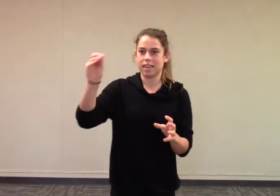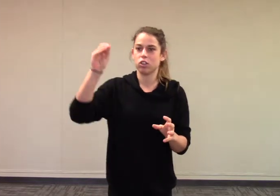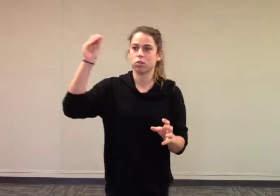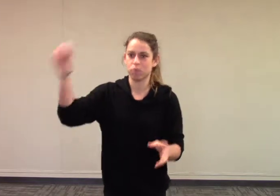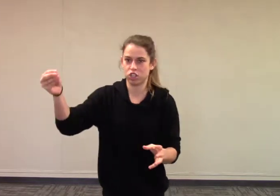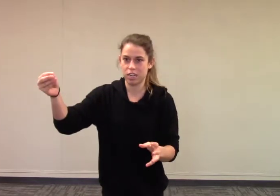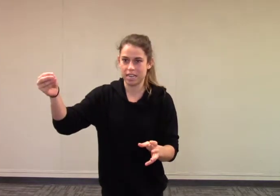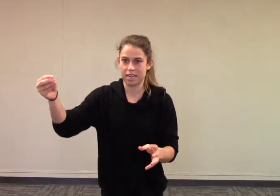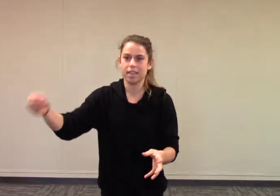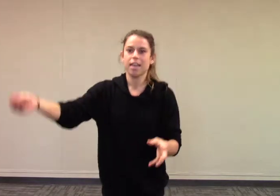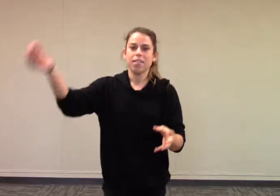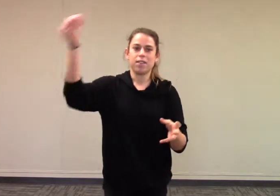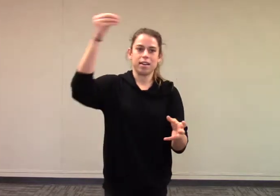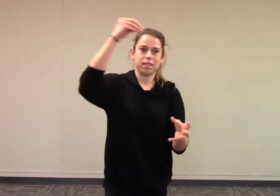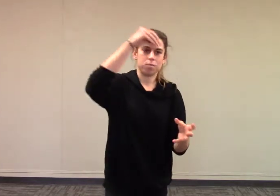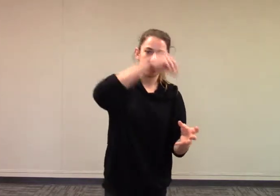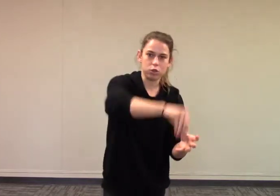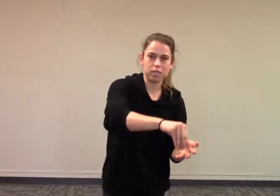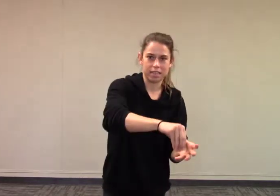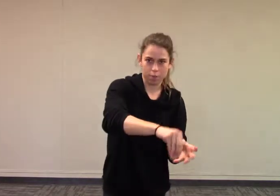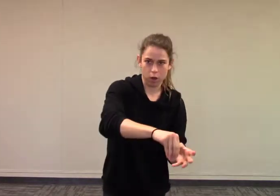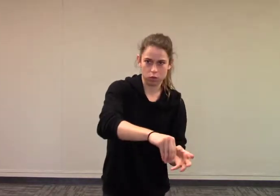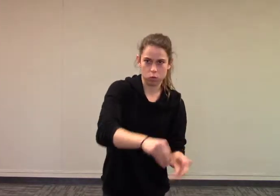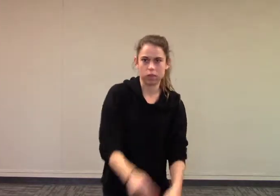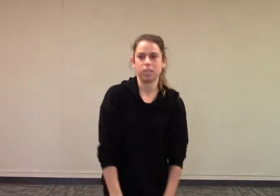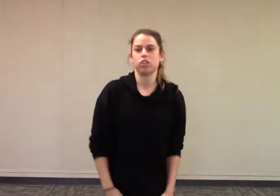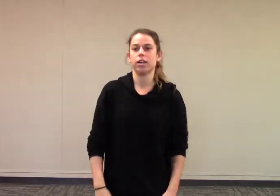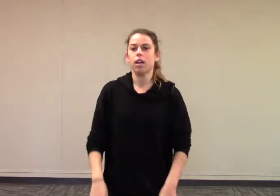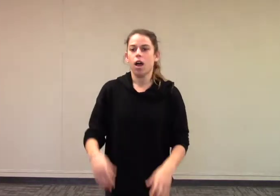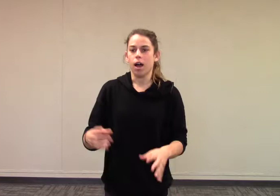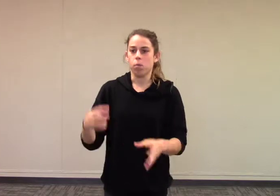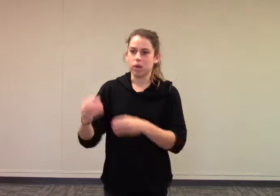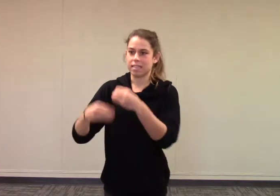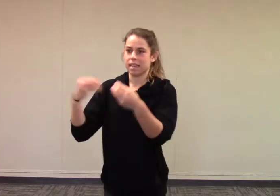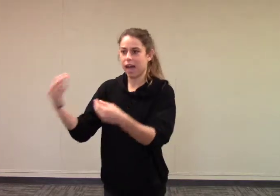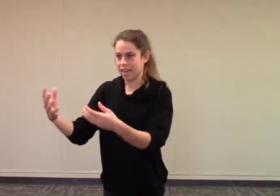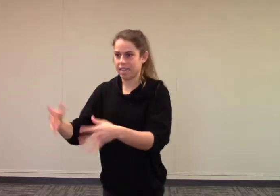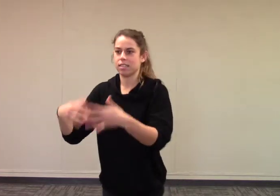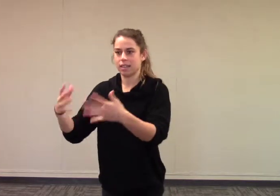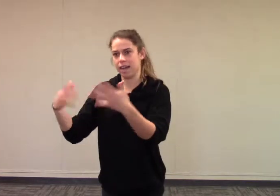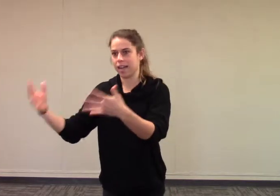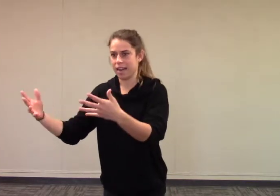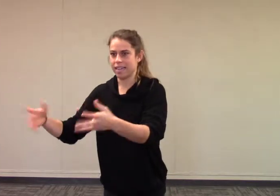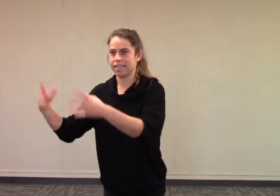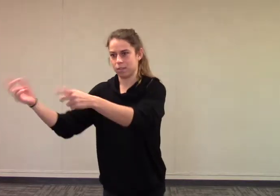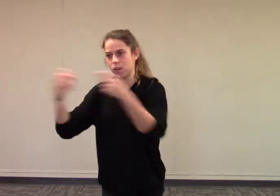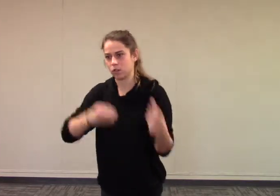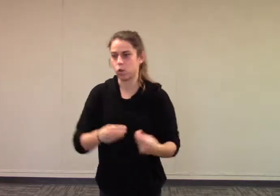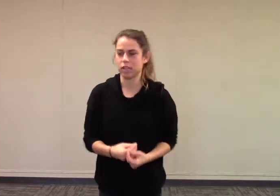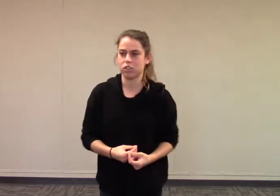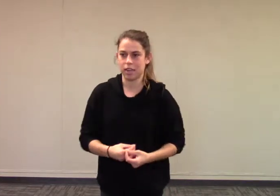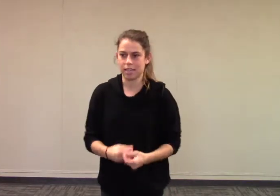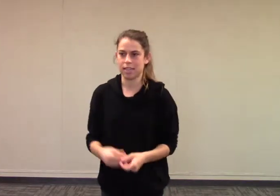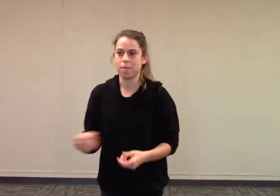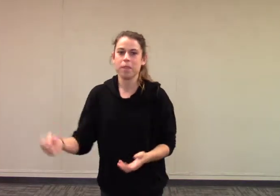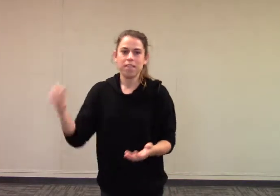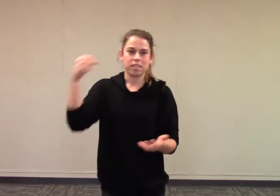cellular machine that produces that phosphorylation. What is the kinase? A kinase is a phosphorylation enzyme that sticks